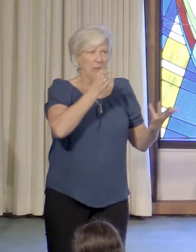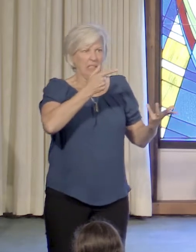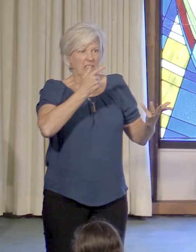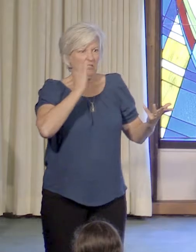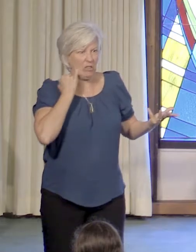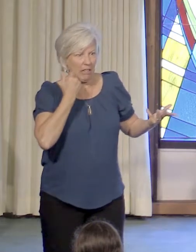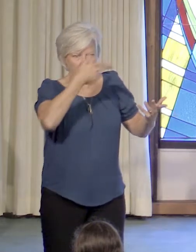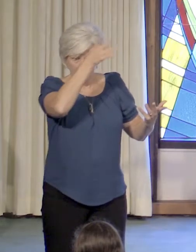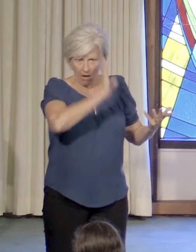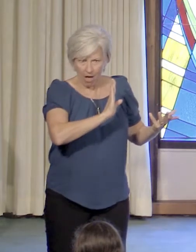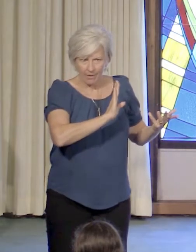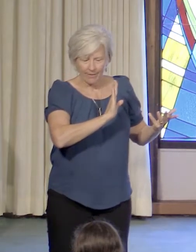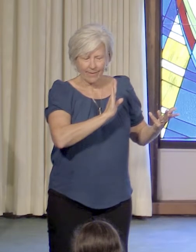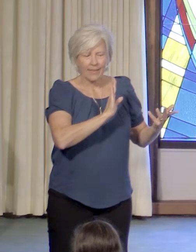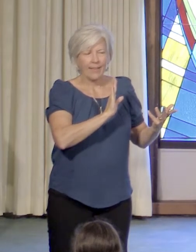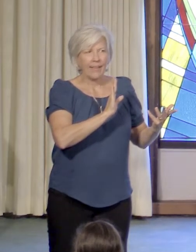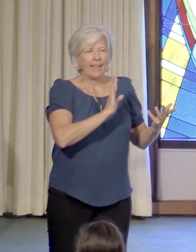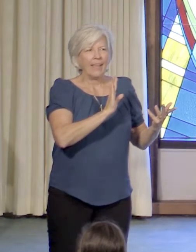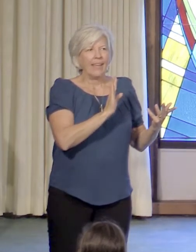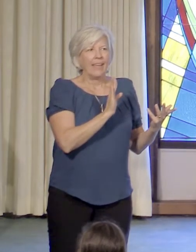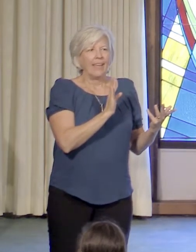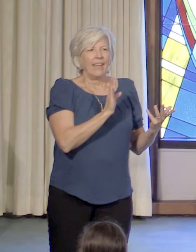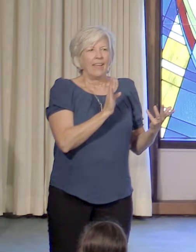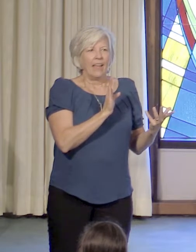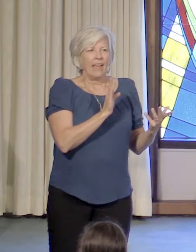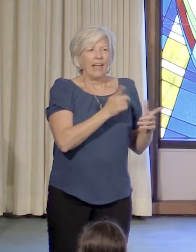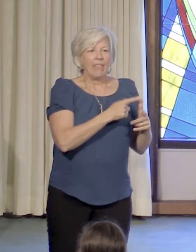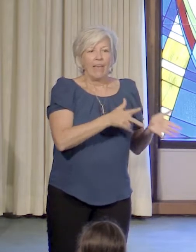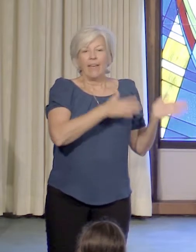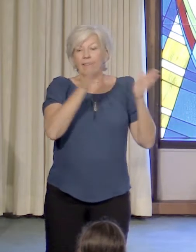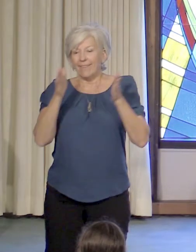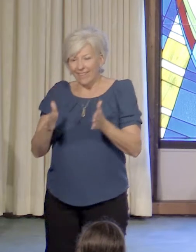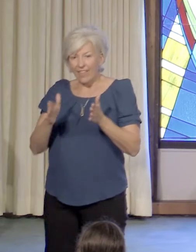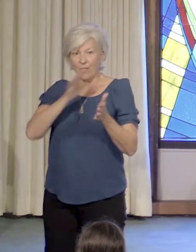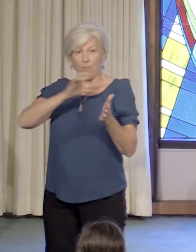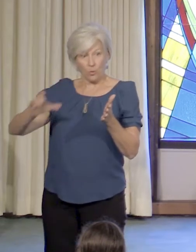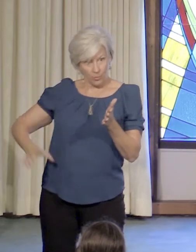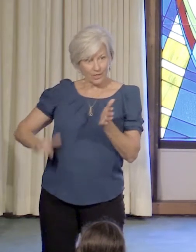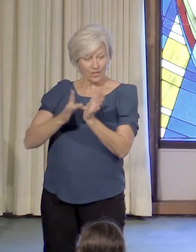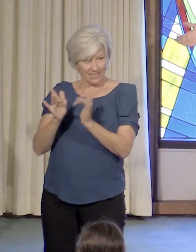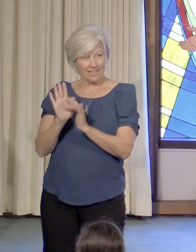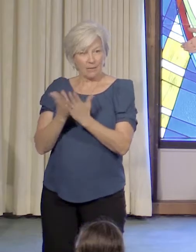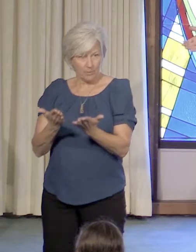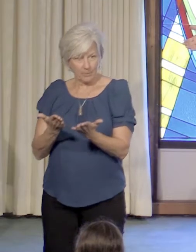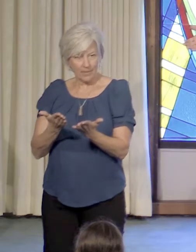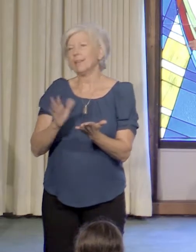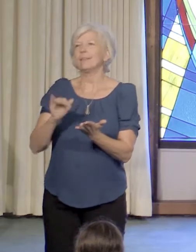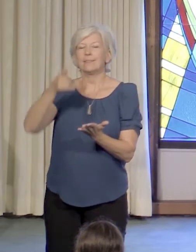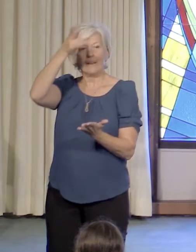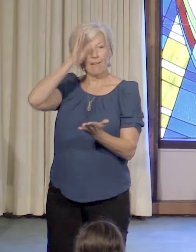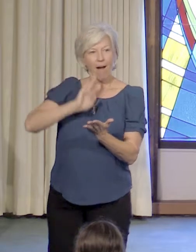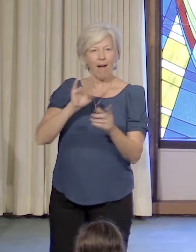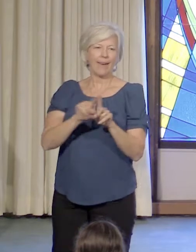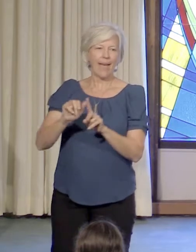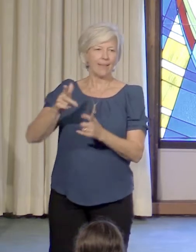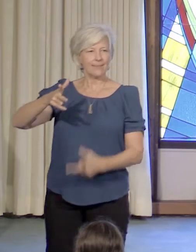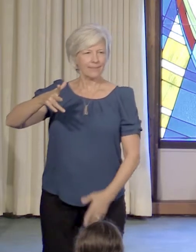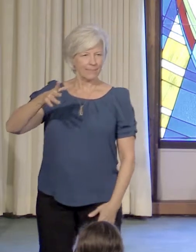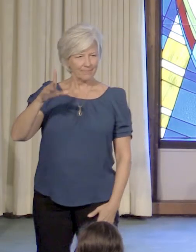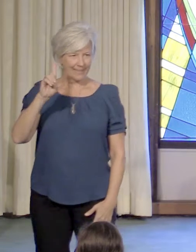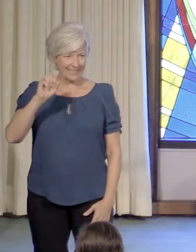God. And then the Christian scriptures as being that God as daddy that Jesus taught